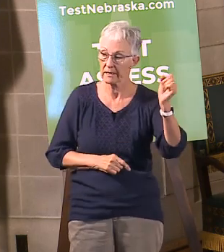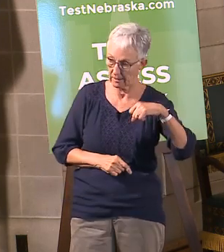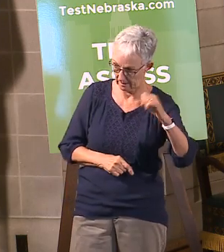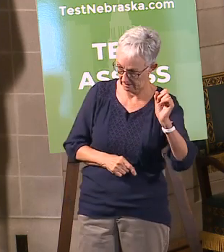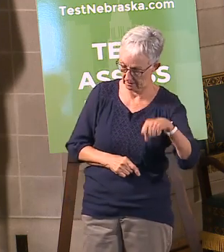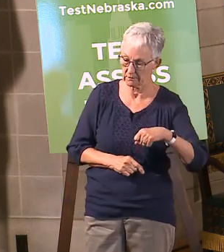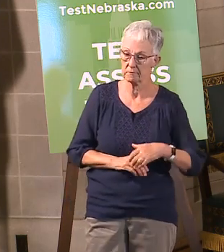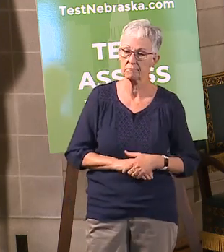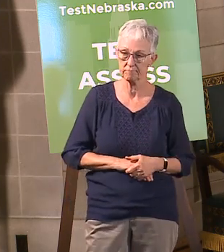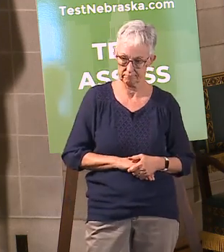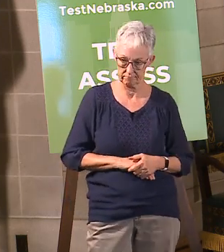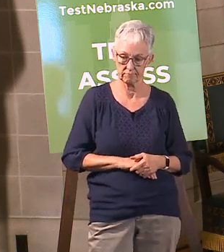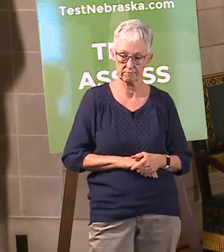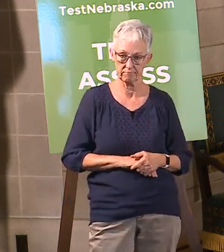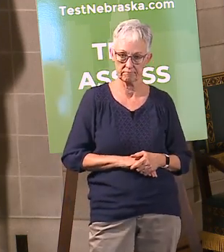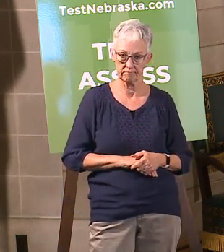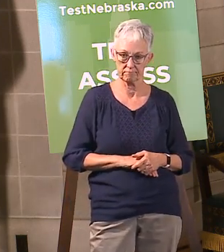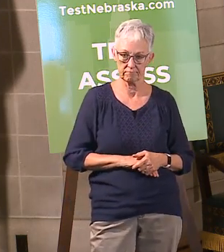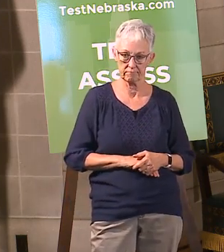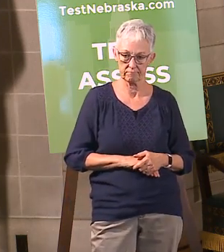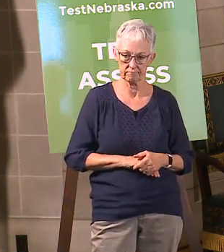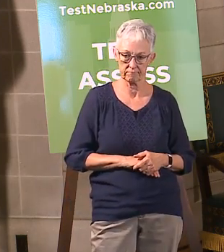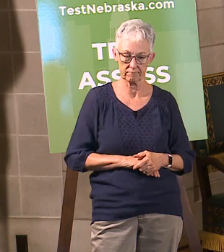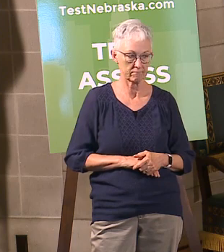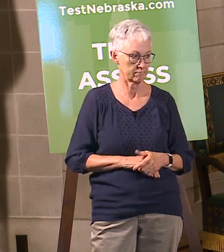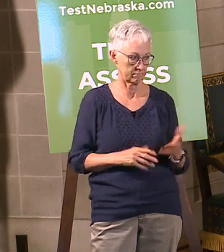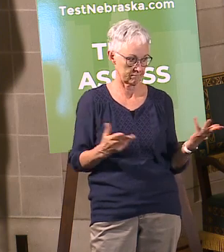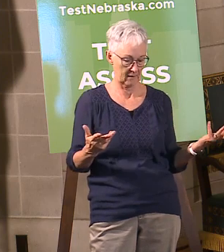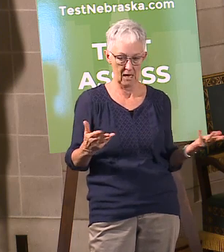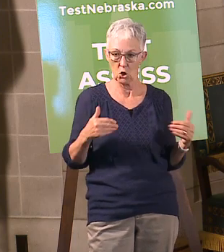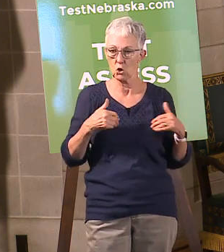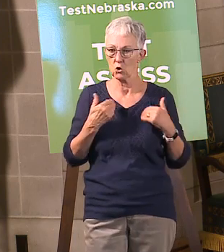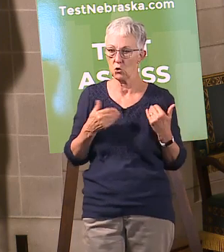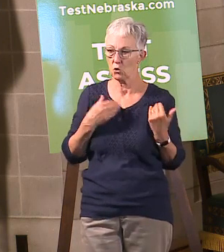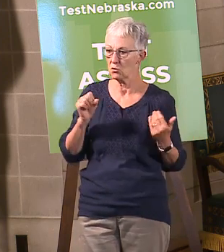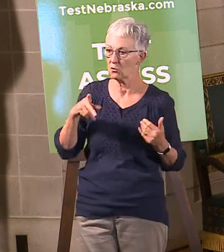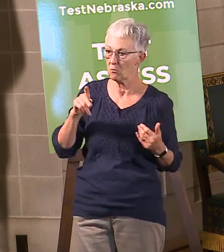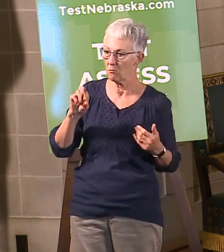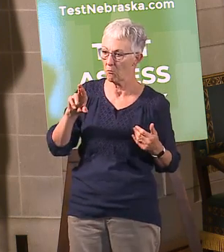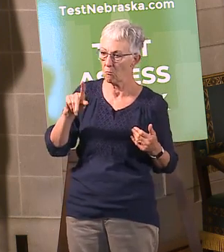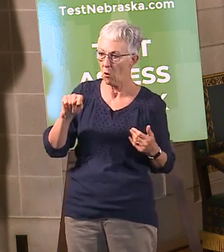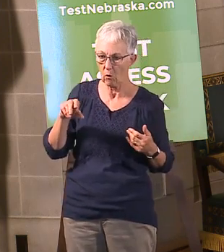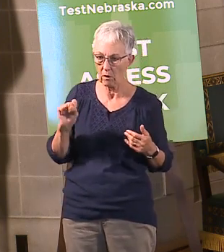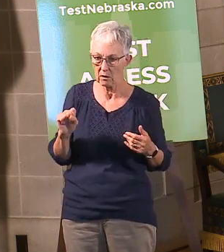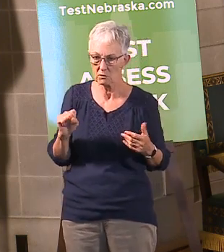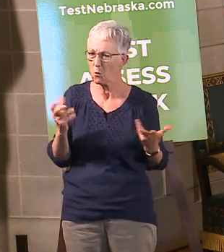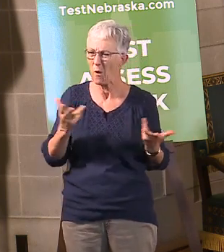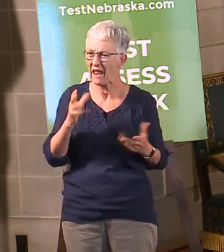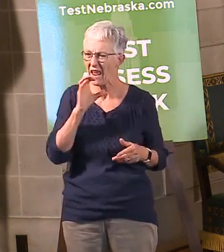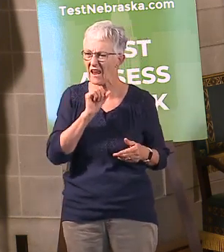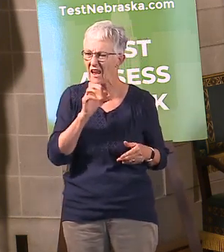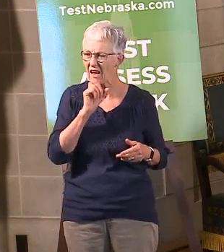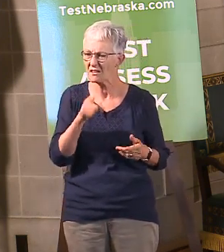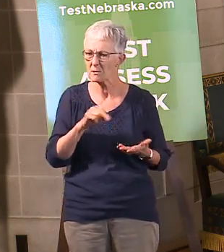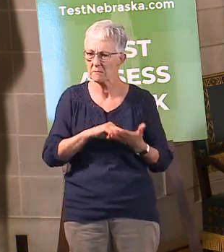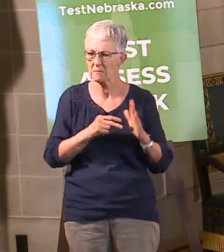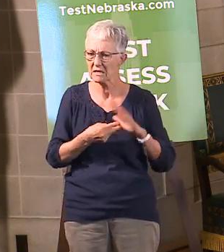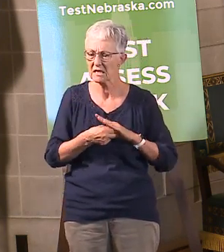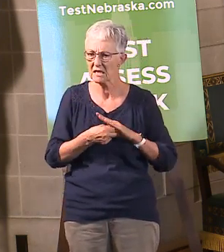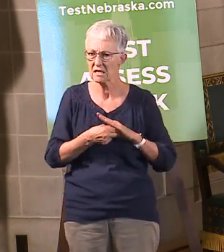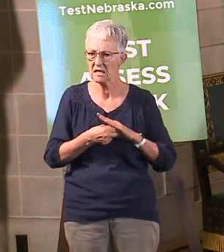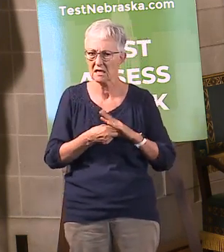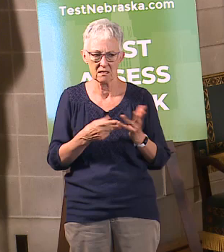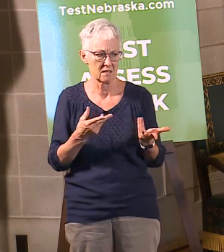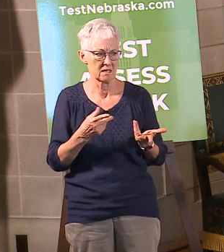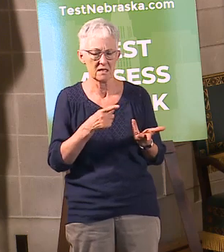groups constitute youth sports? And I'm just going to add on, does youth sports include Legion Baseball? So we're including youth sports, anybody